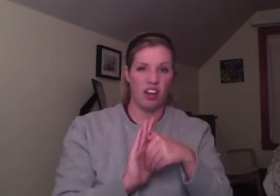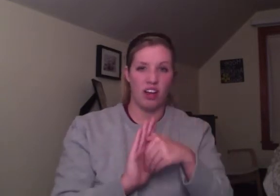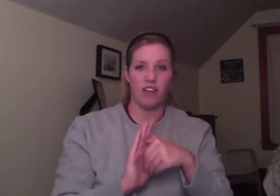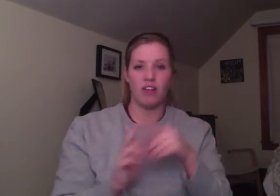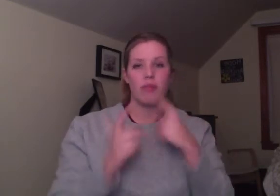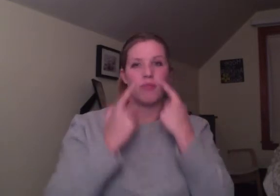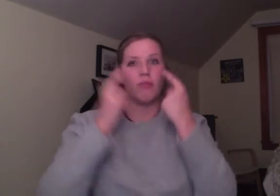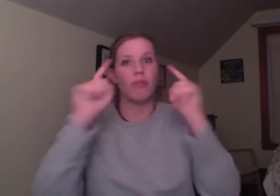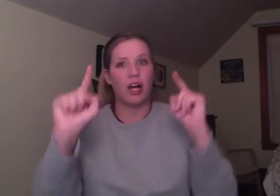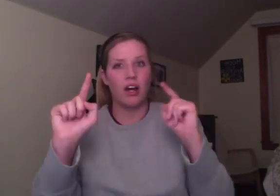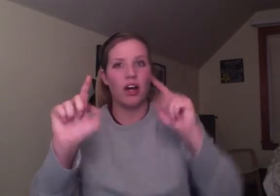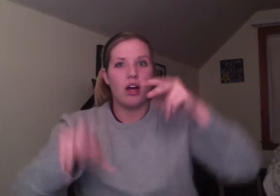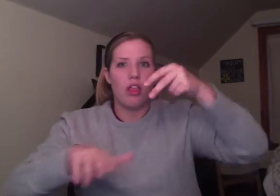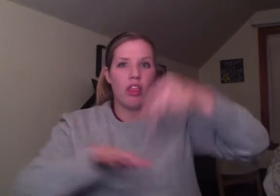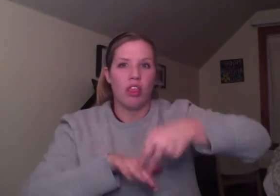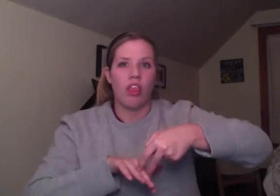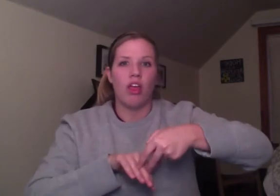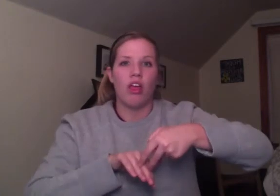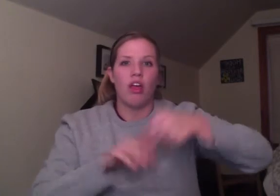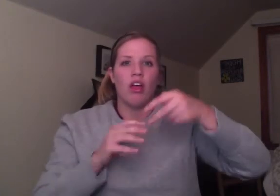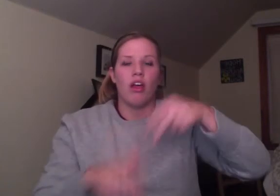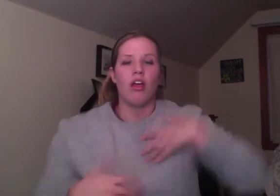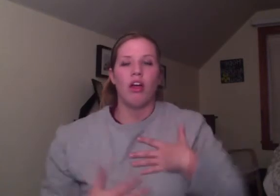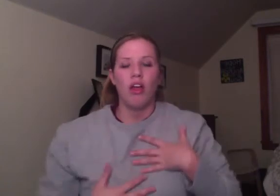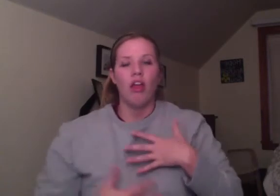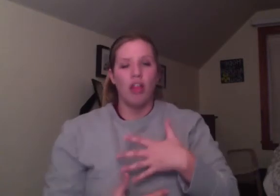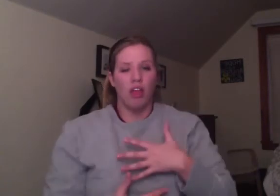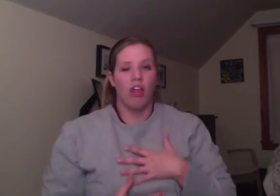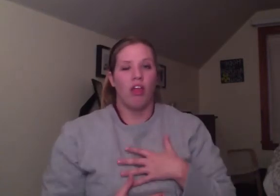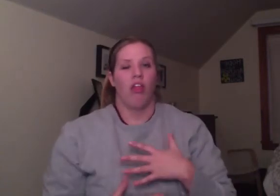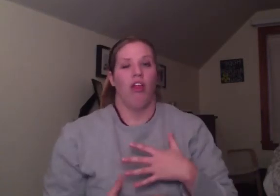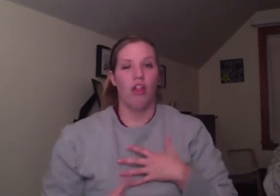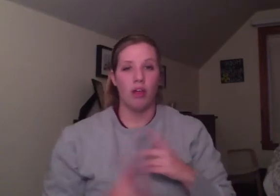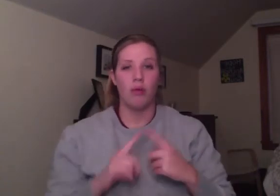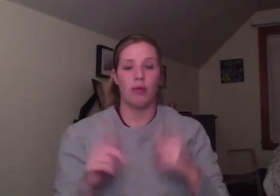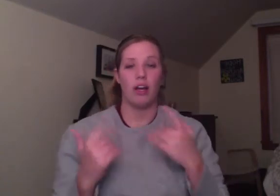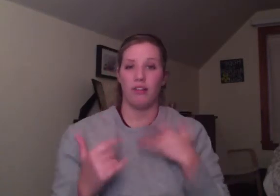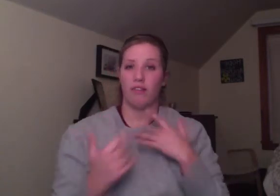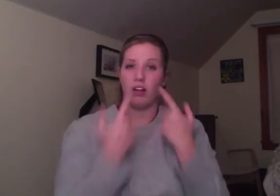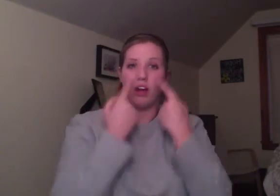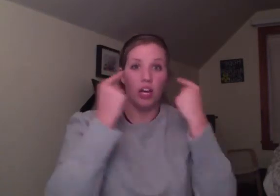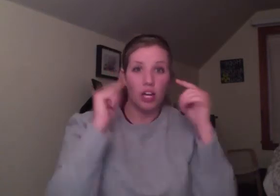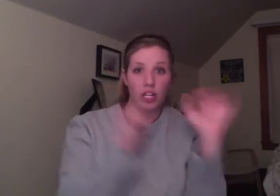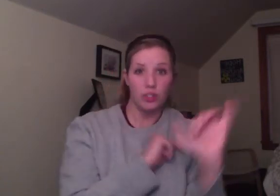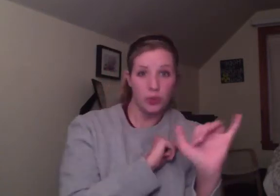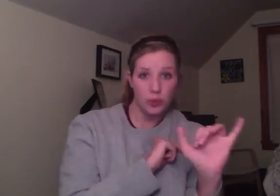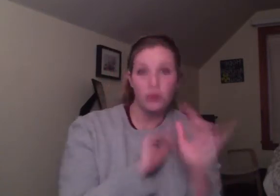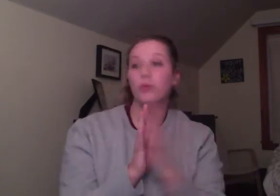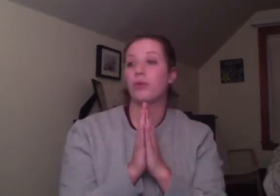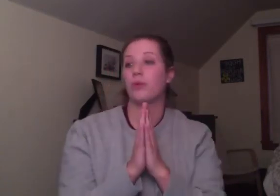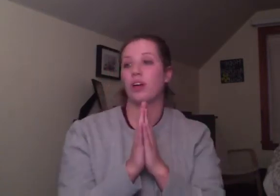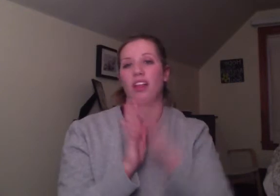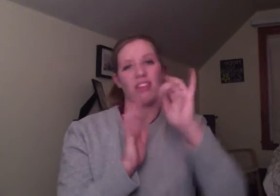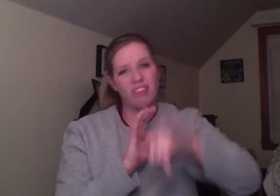then he lays down on the ground sweaty and exhausted, but feeling accomplished that he landed this trick. And that's an image that I like to capture,